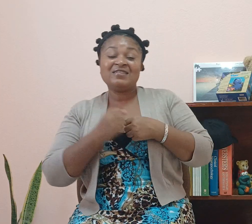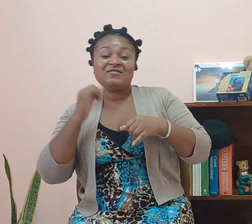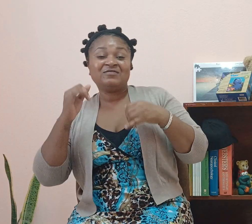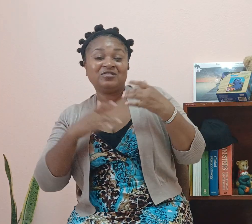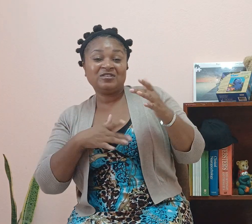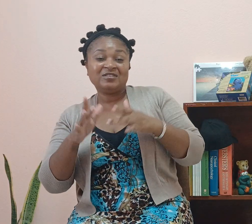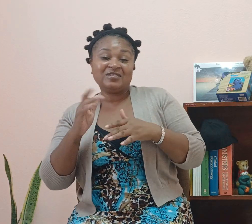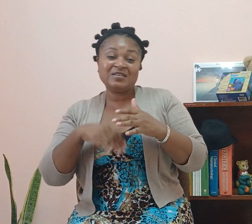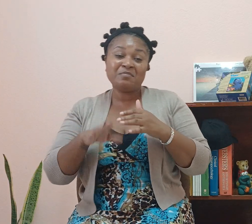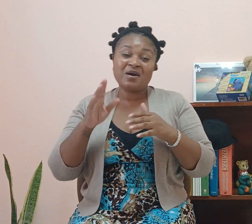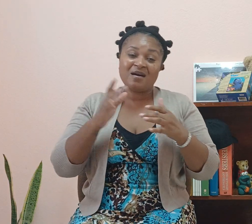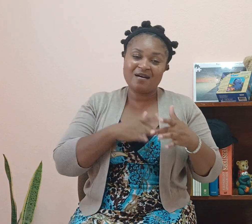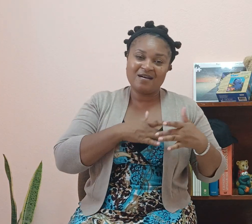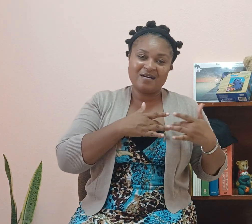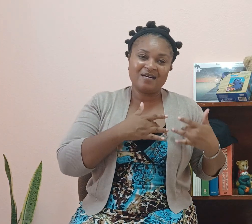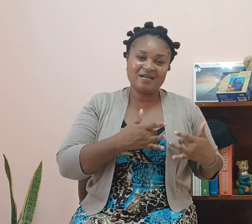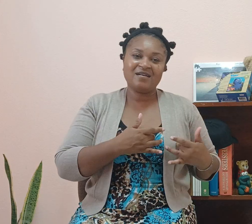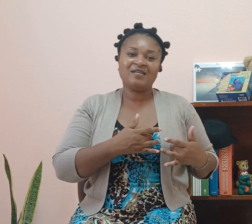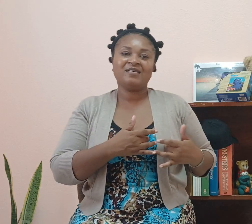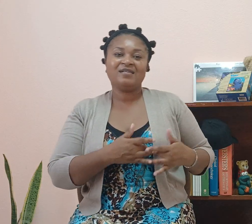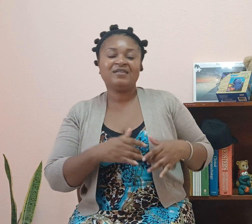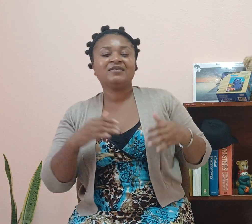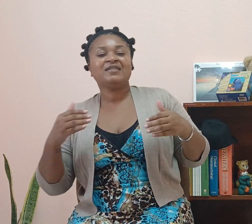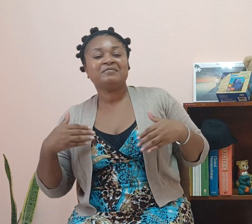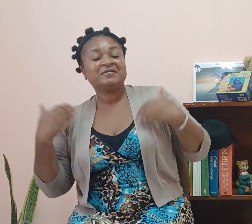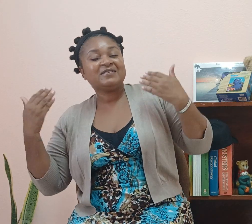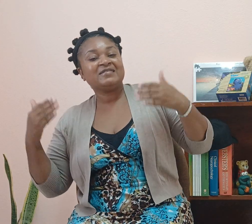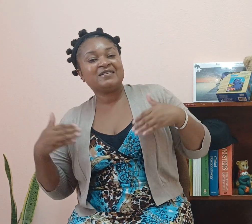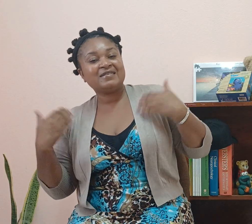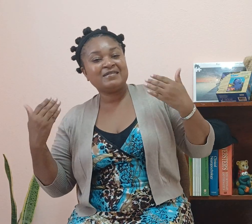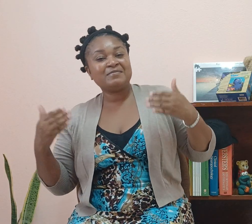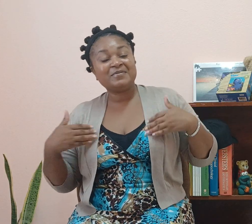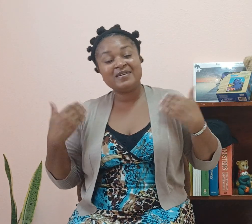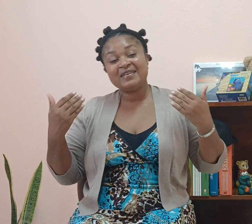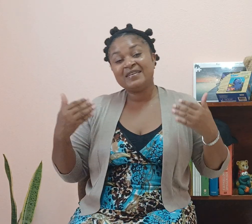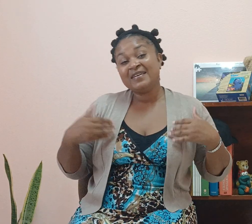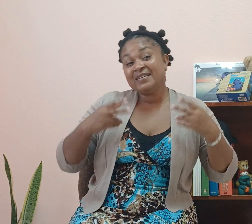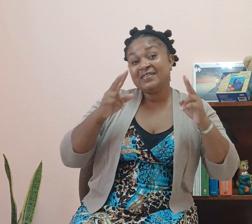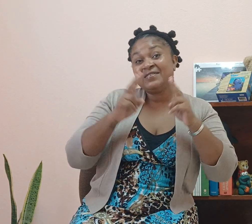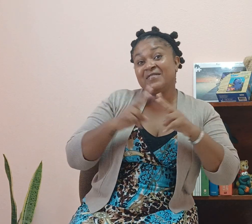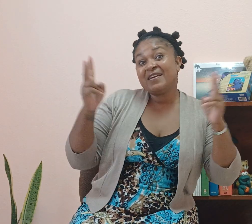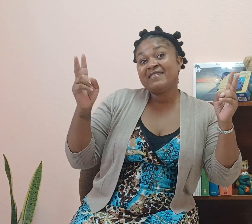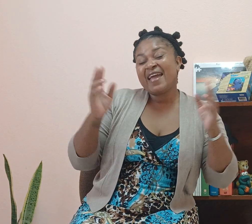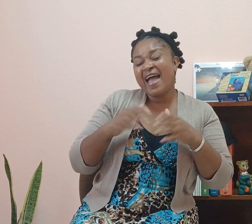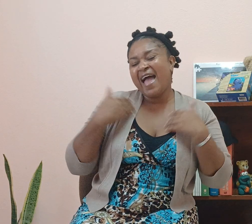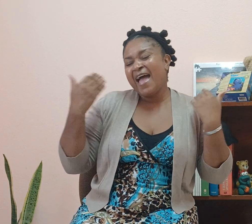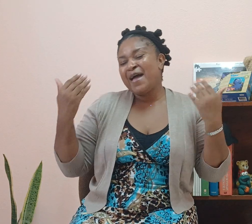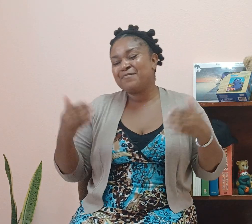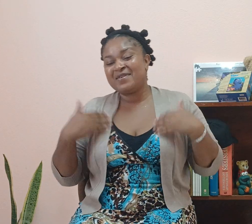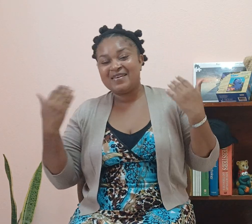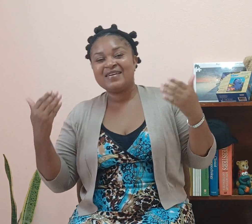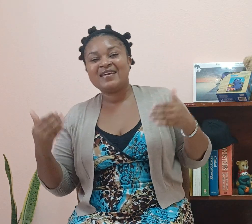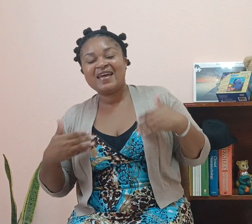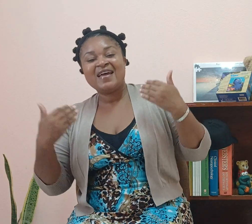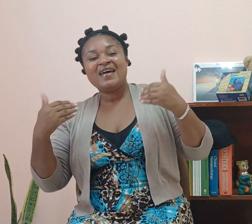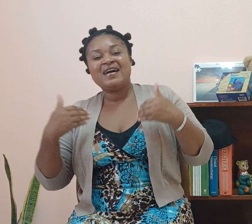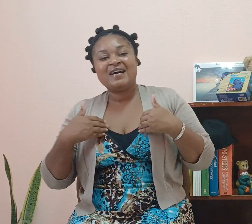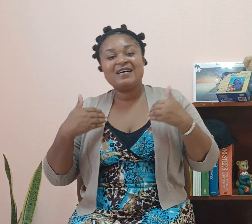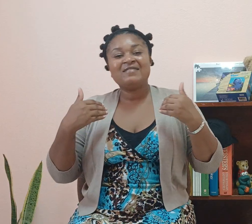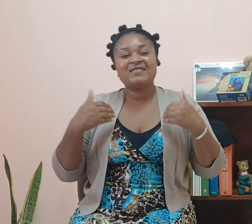of Jesus in my heart. And I'm so happy, so very happy. I've